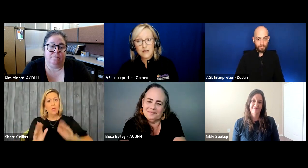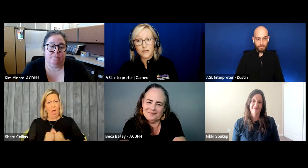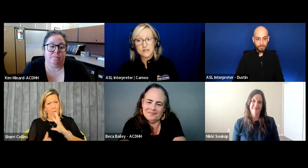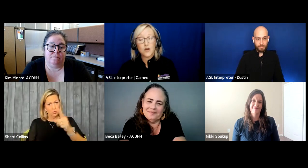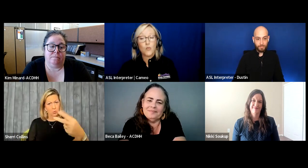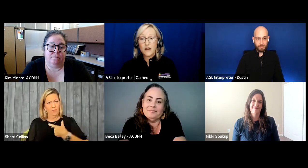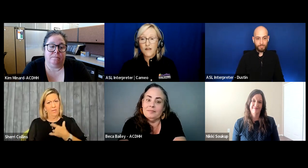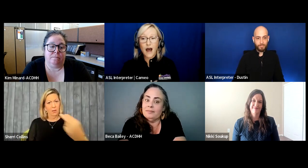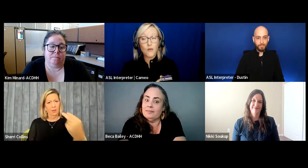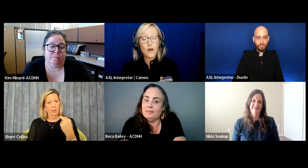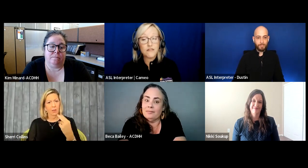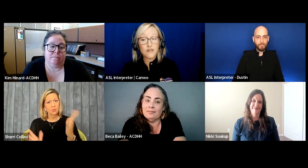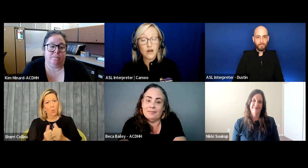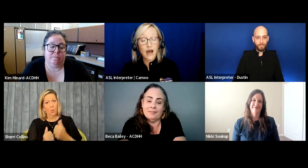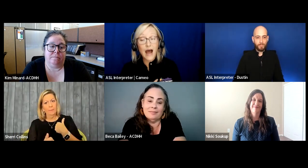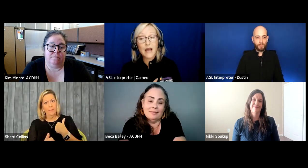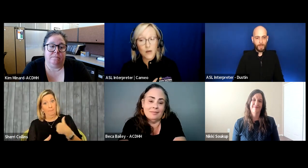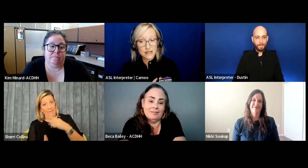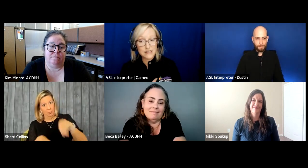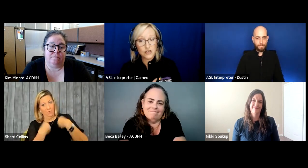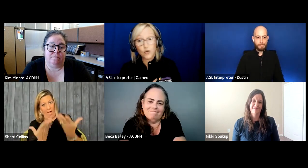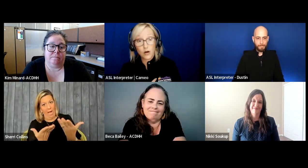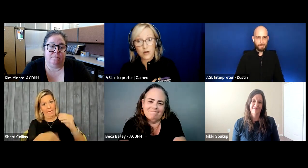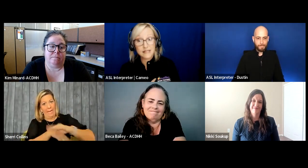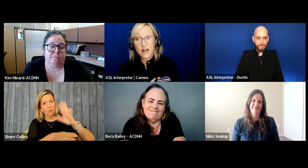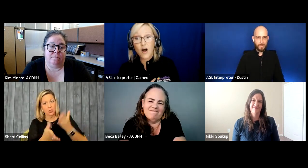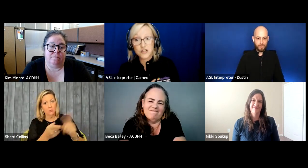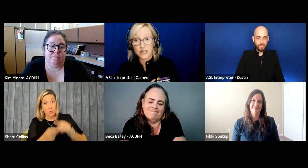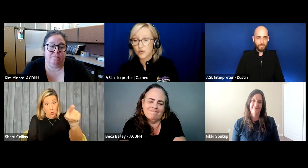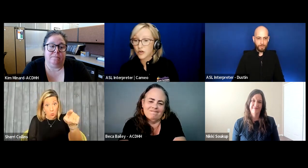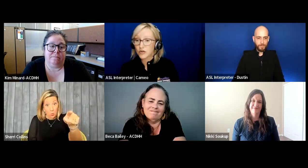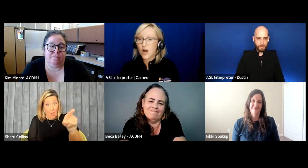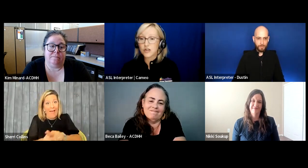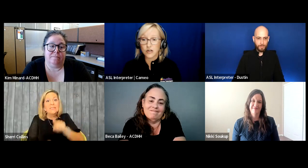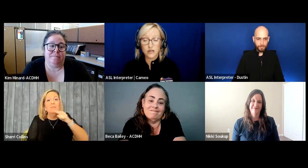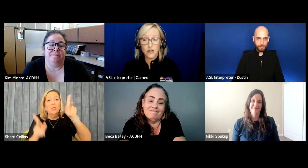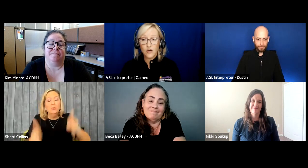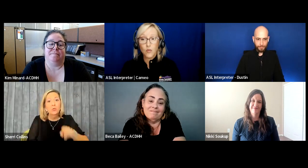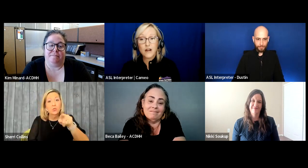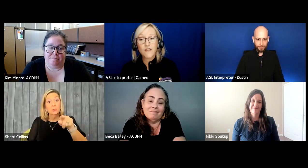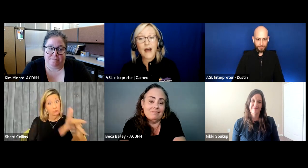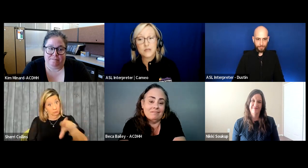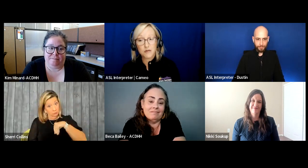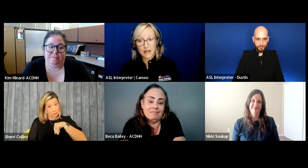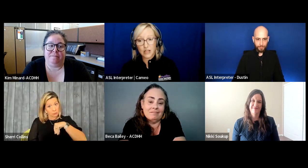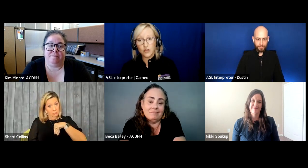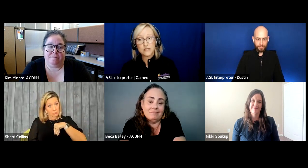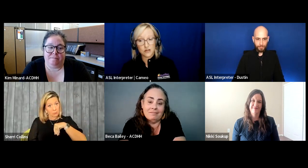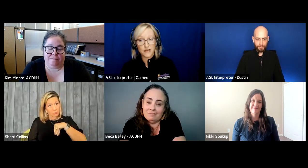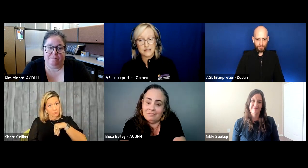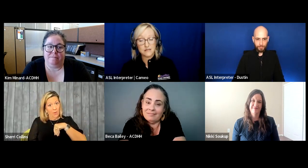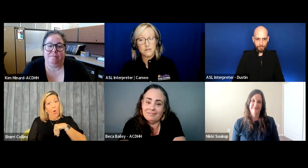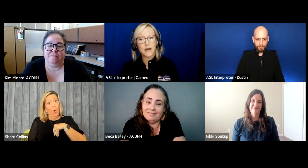turn the tables. What if I was your psychologist or your doctor? What if I was providing